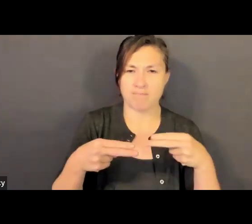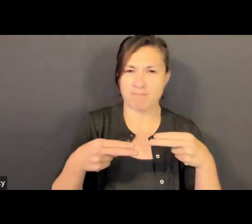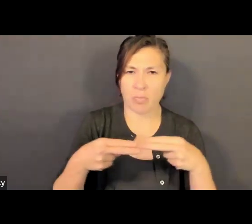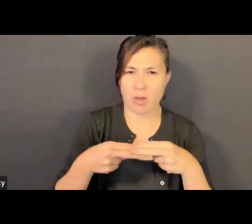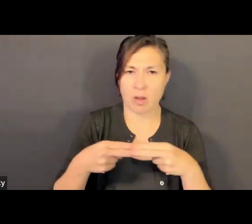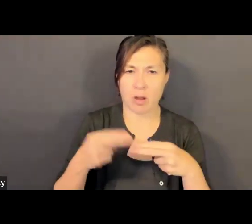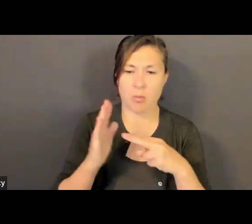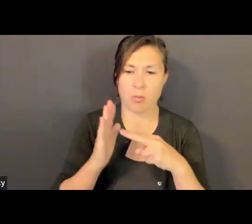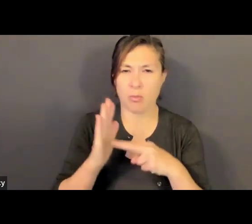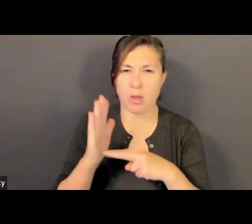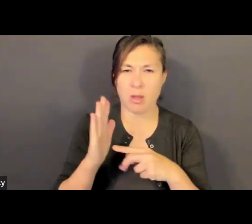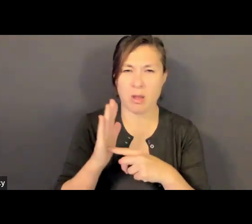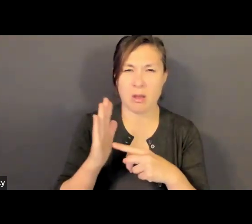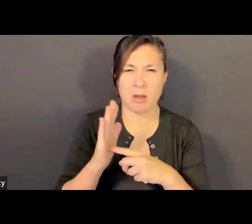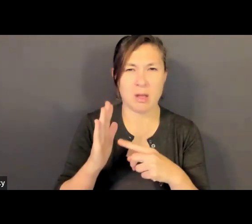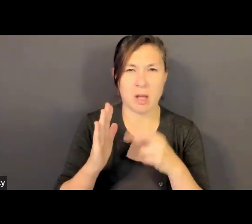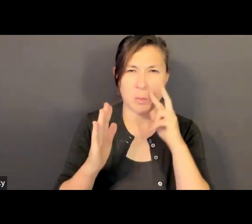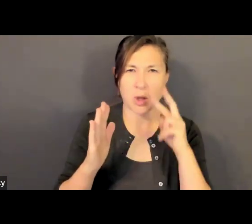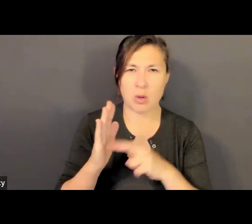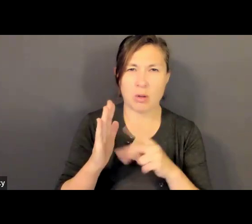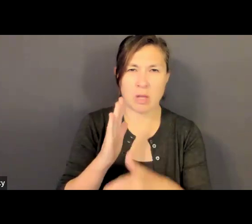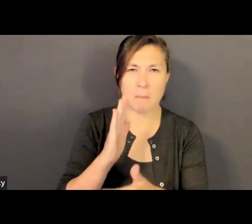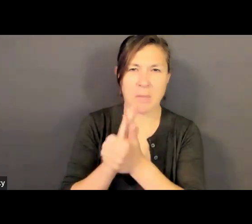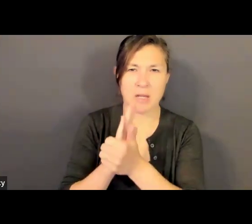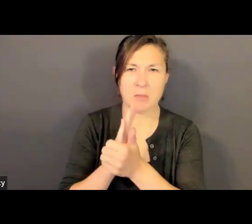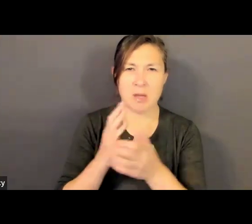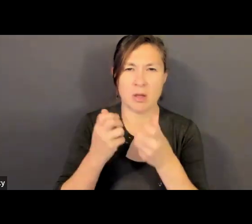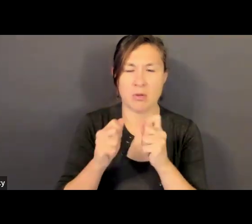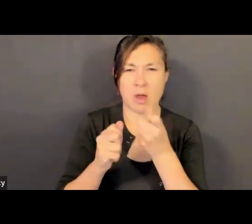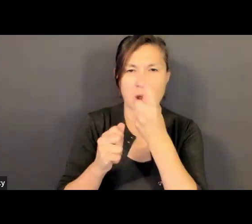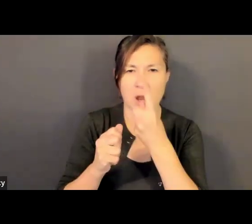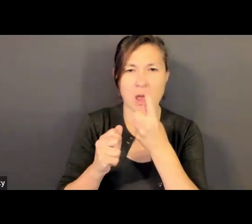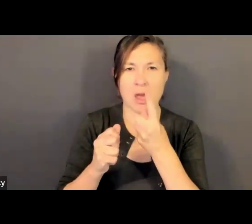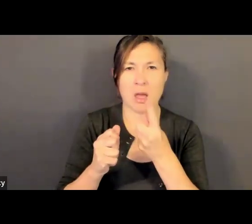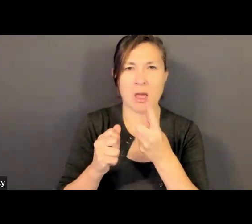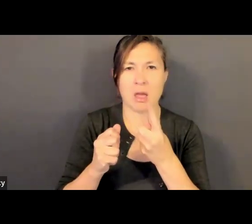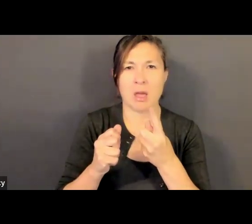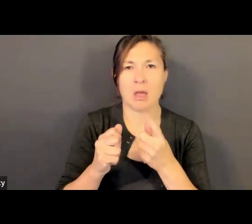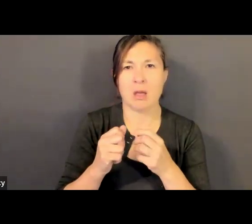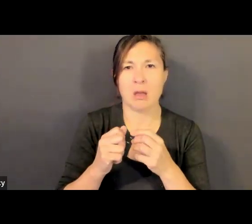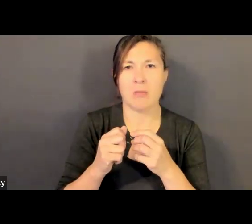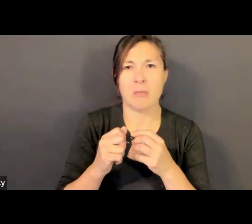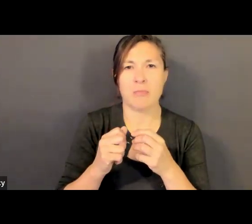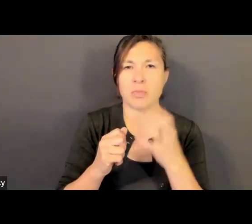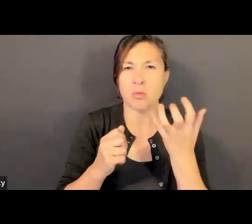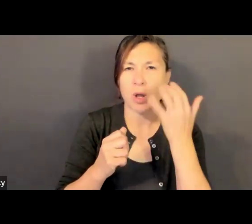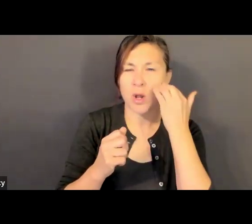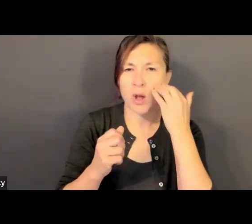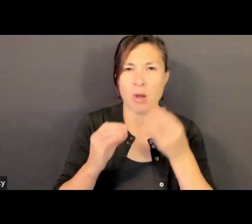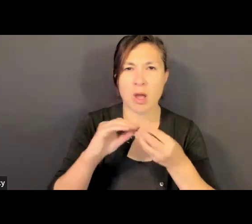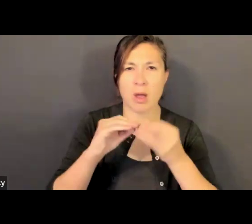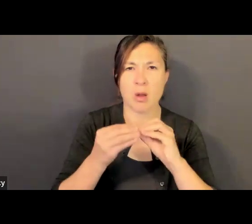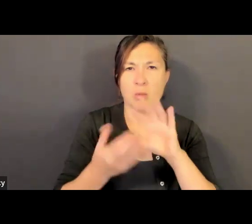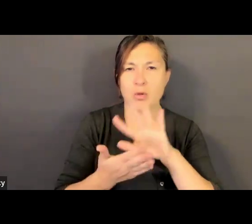better understand how many of our schools are taking advantage of, I guess, what would